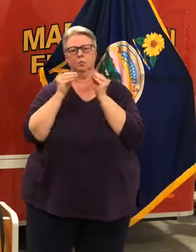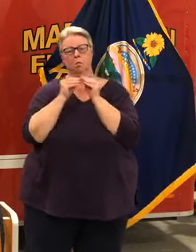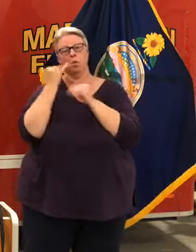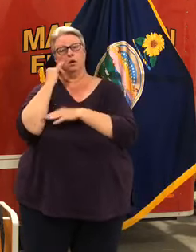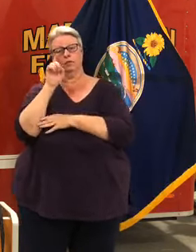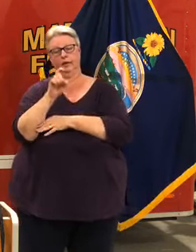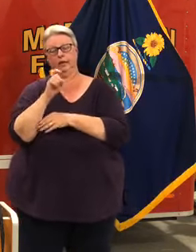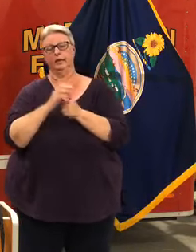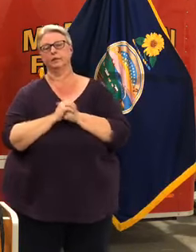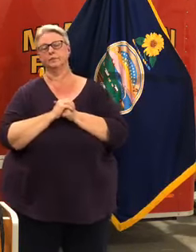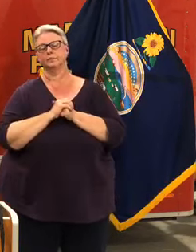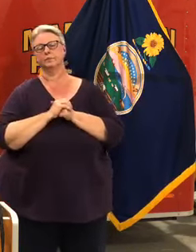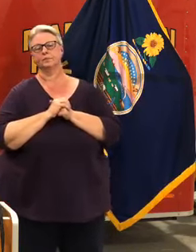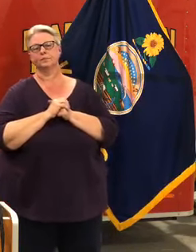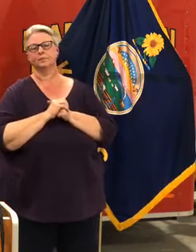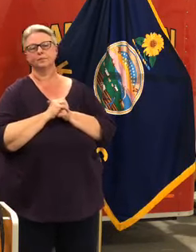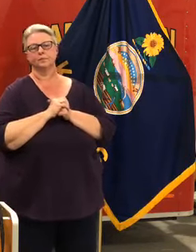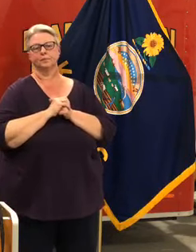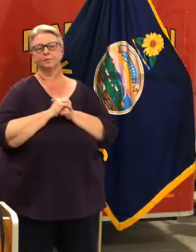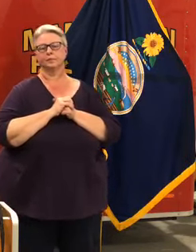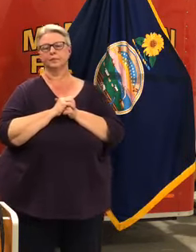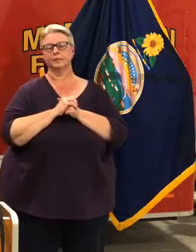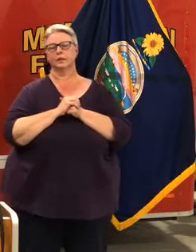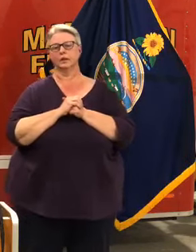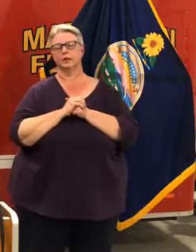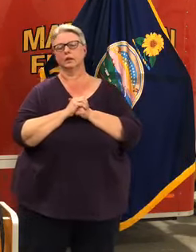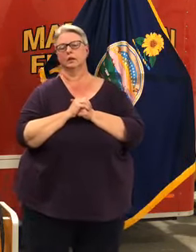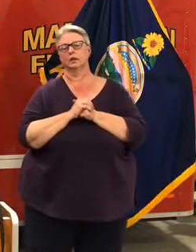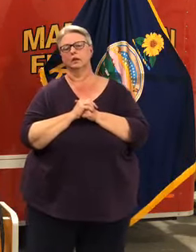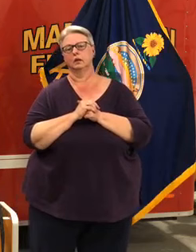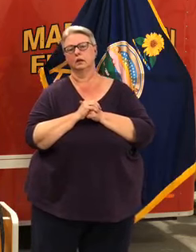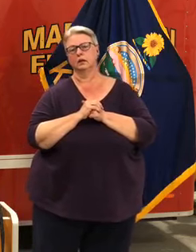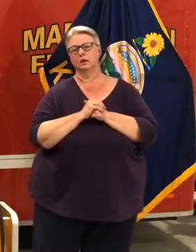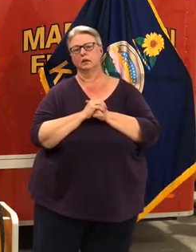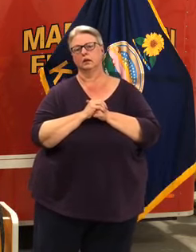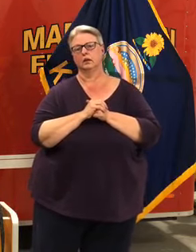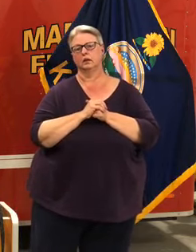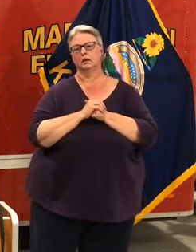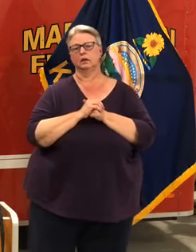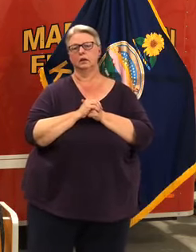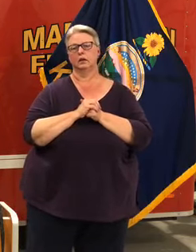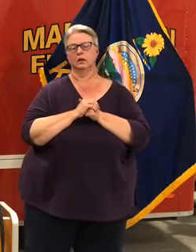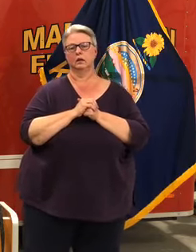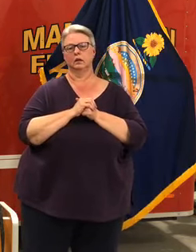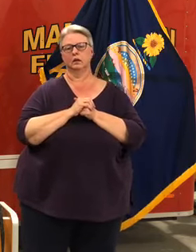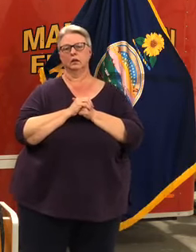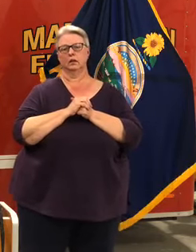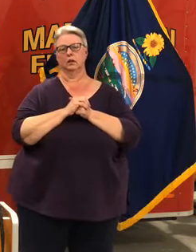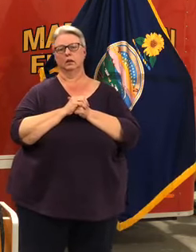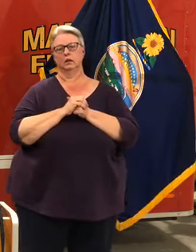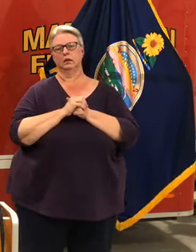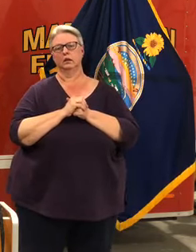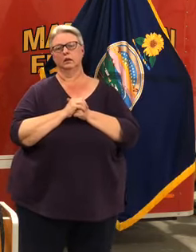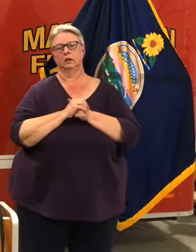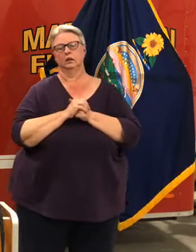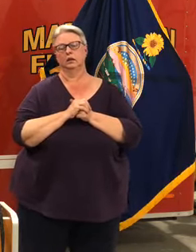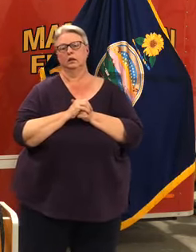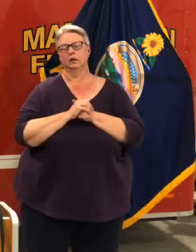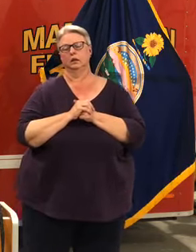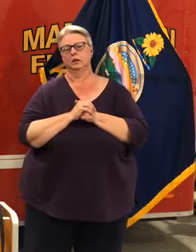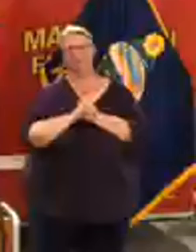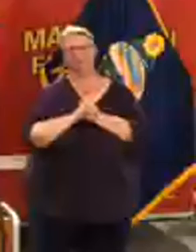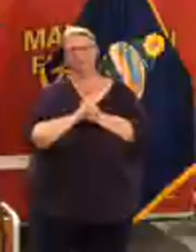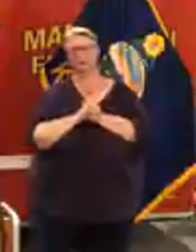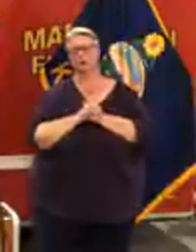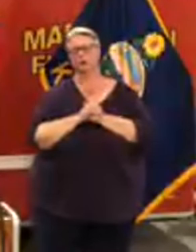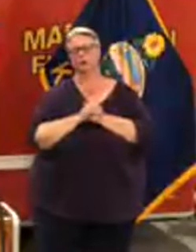are asking for personal information about people who've tested positive. Will you just clarify about what we will and will not release regarding patients